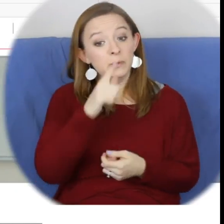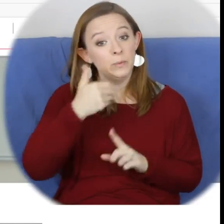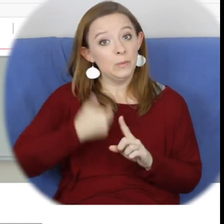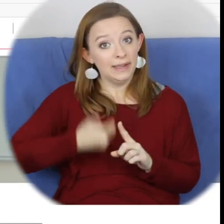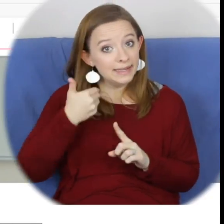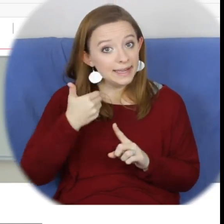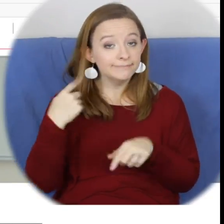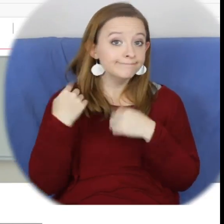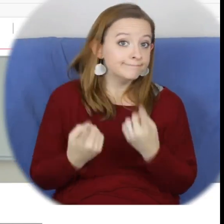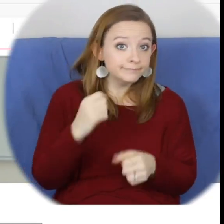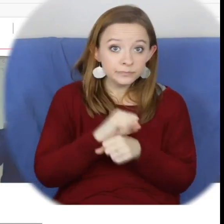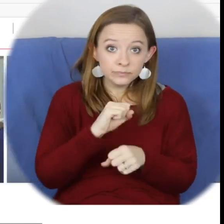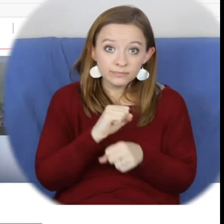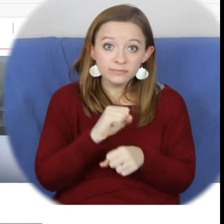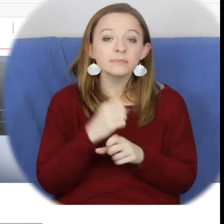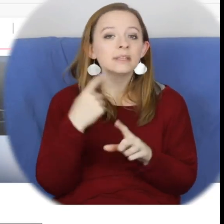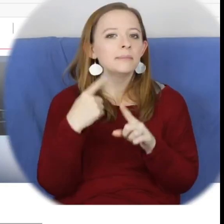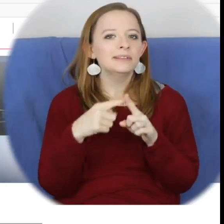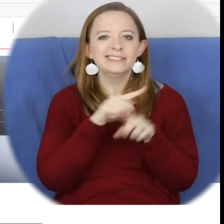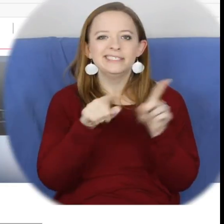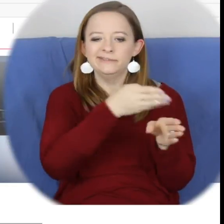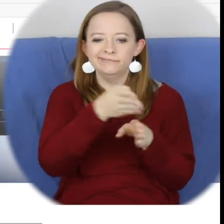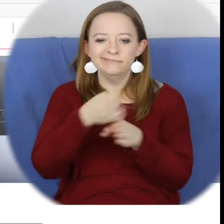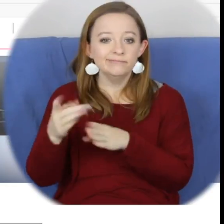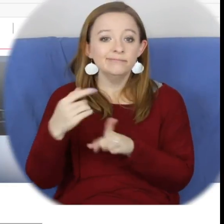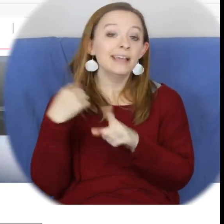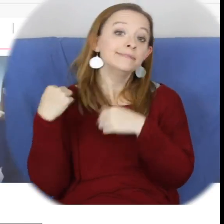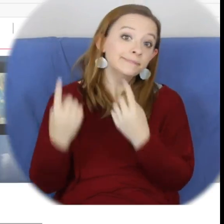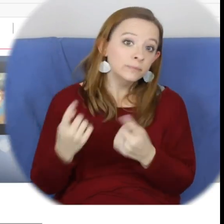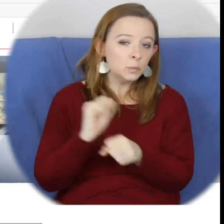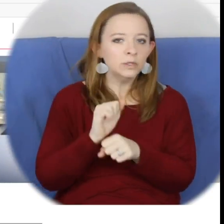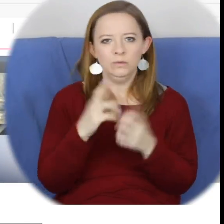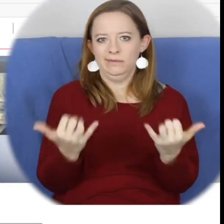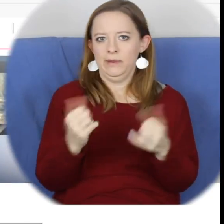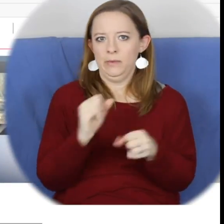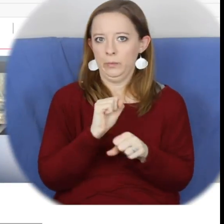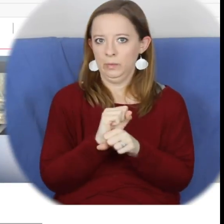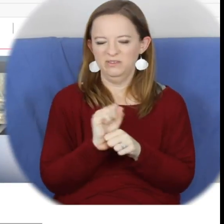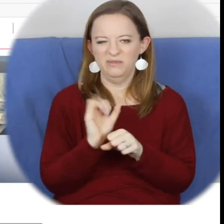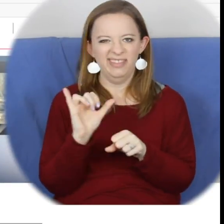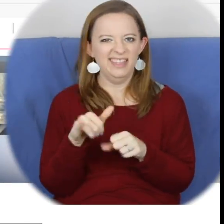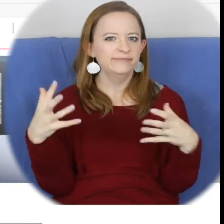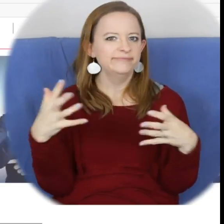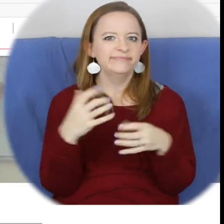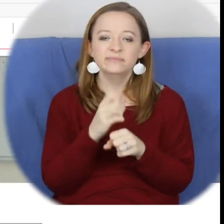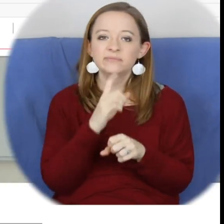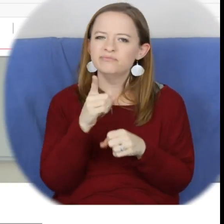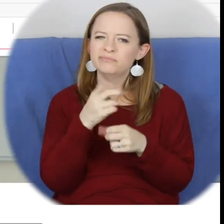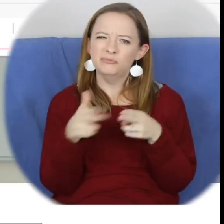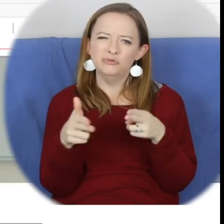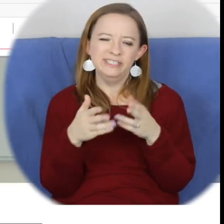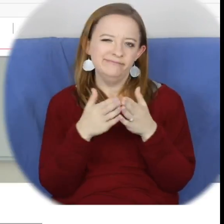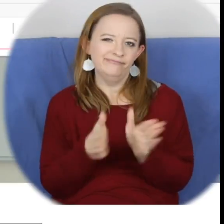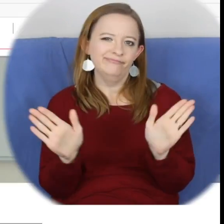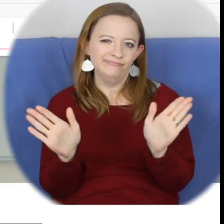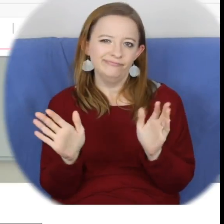some more condensed information, like who I am, my job experience up till now, and all where I work, and